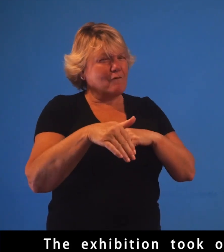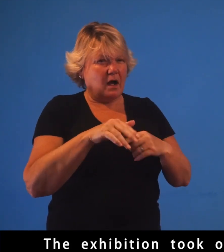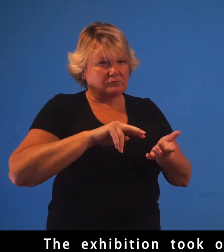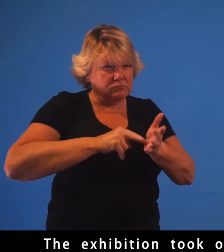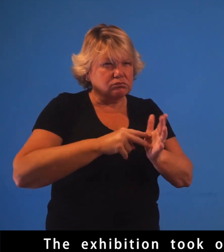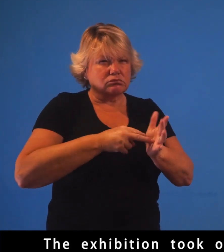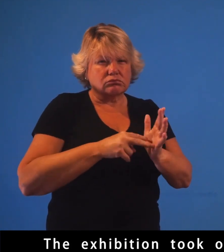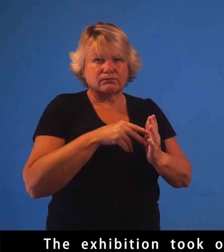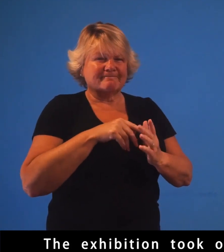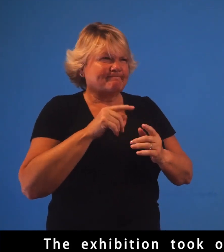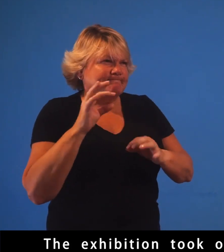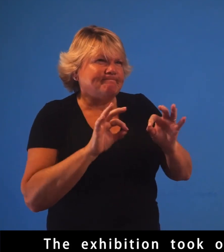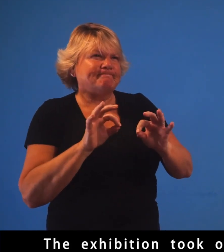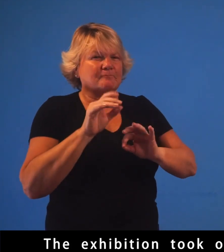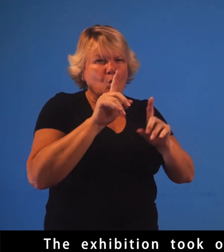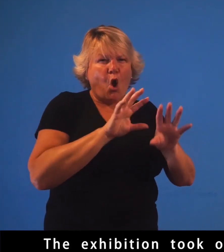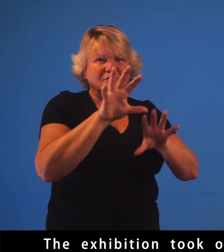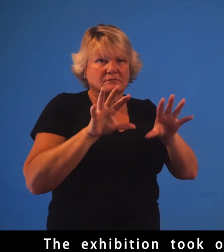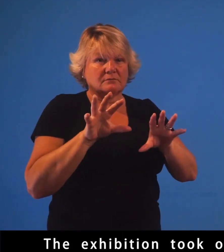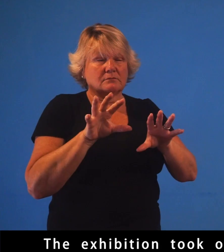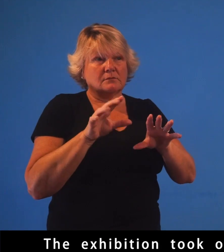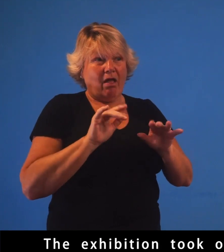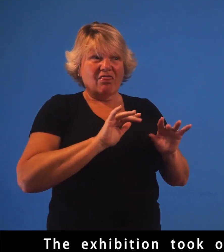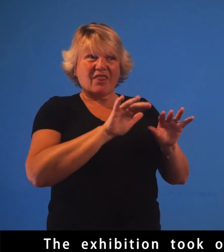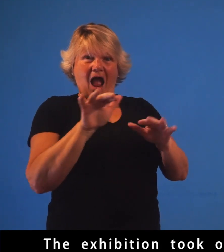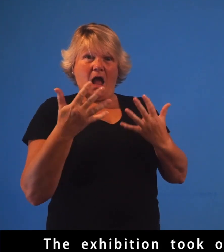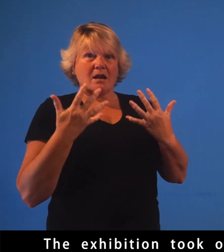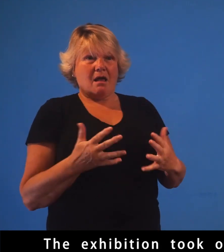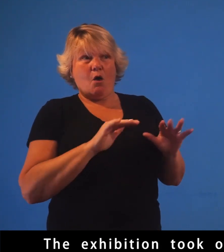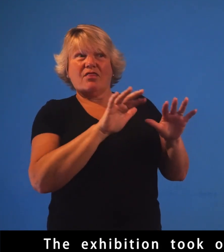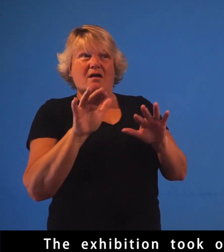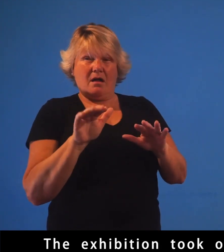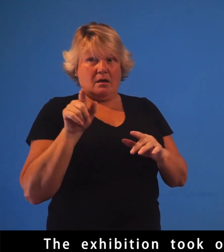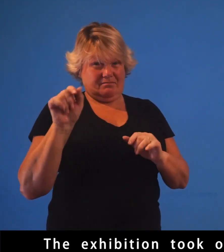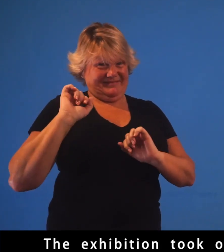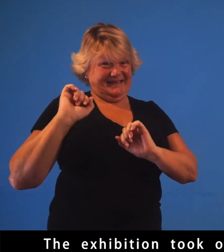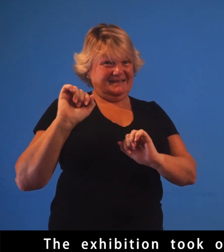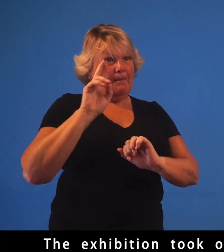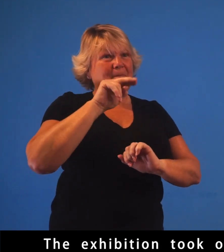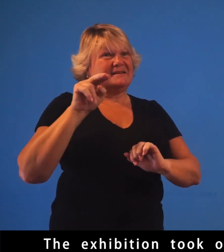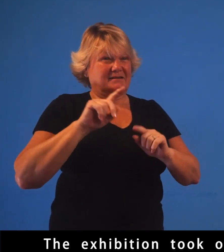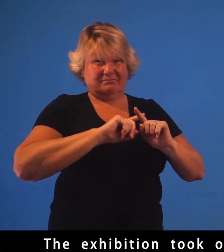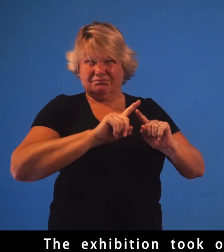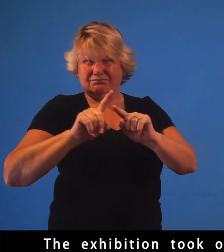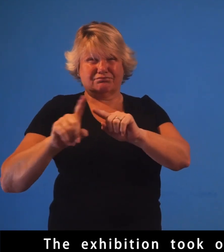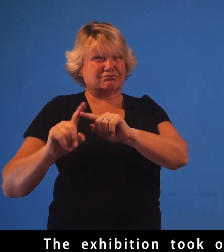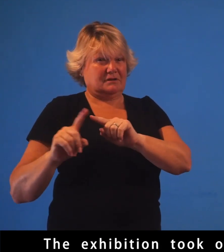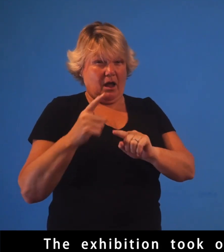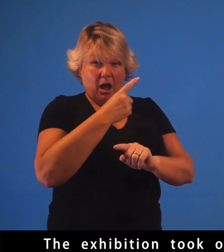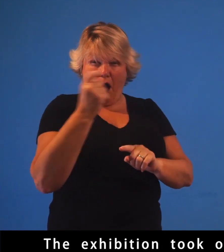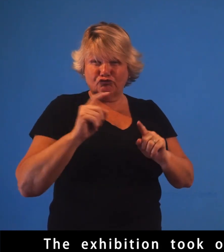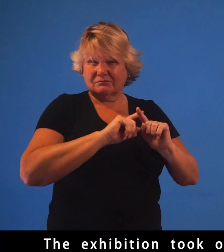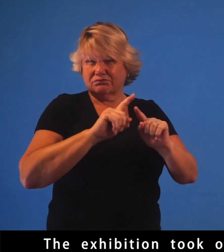The exhibition took over 4 years to arrange, and it included well over 100 of